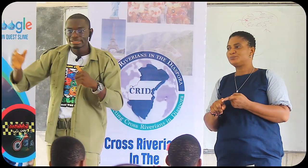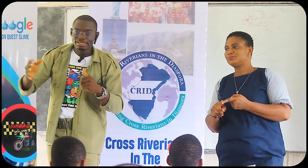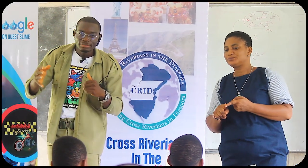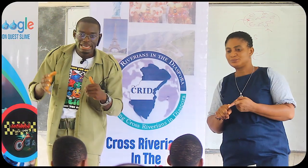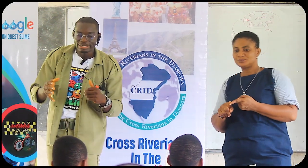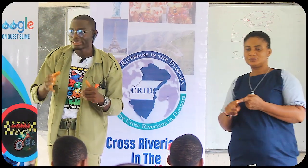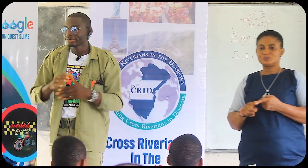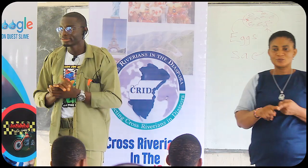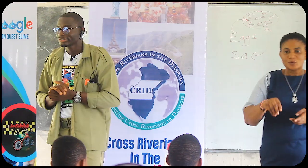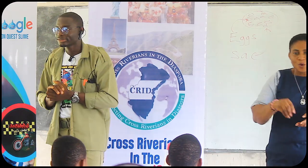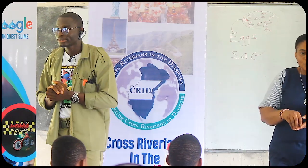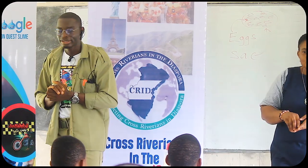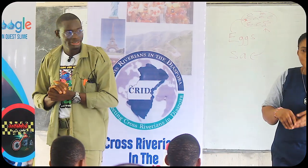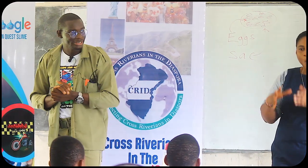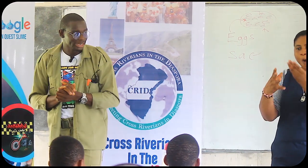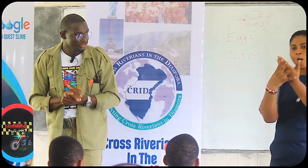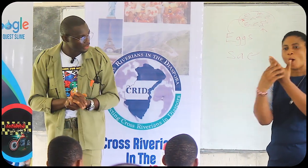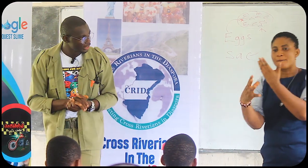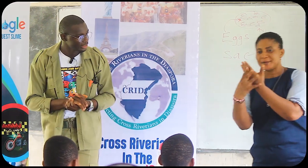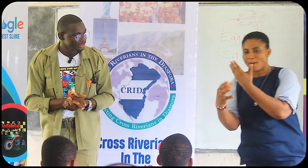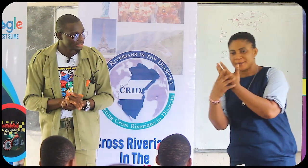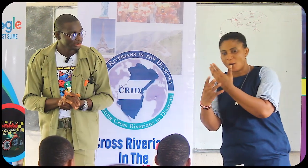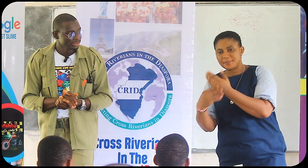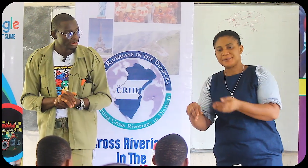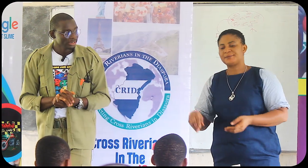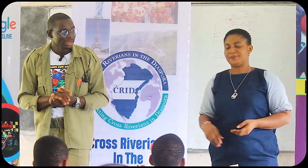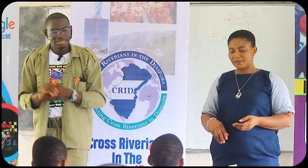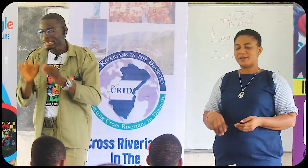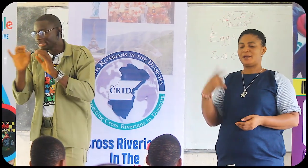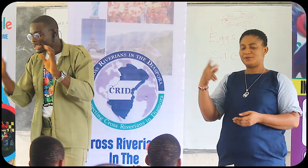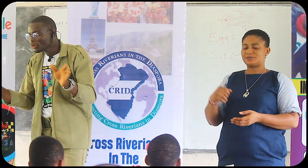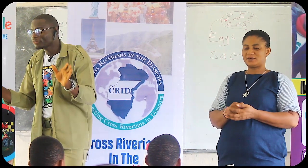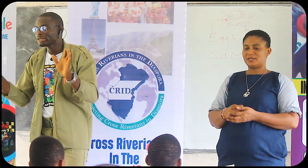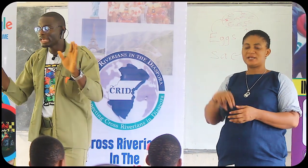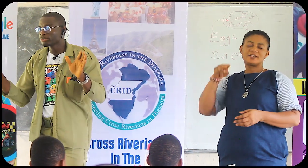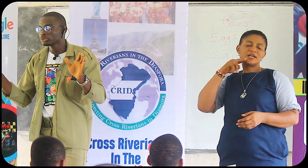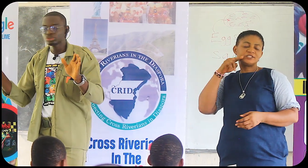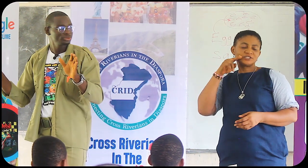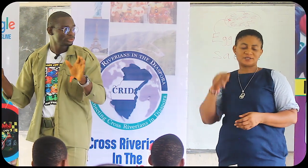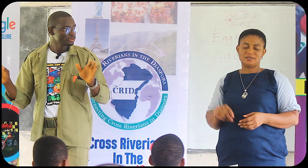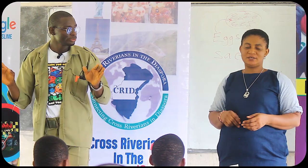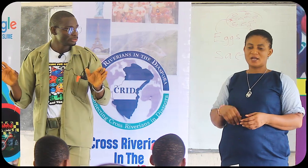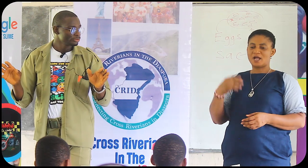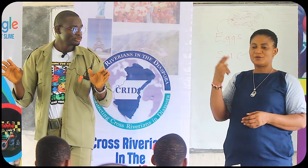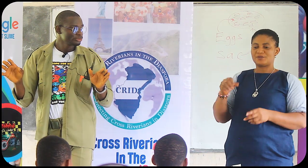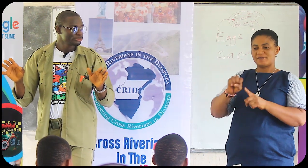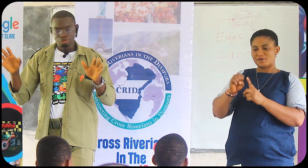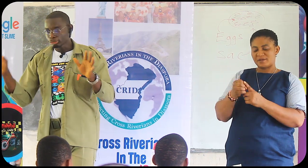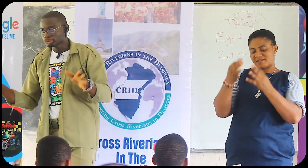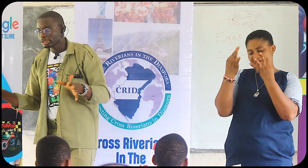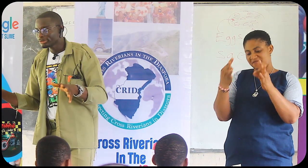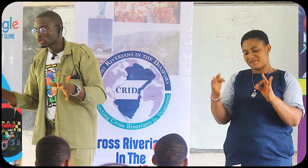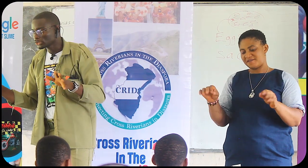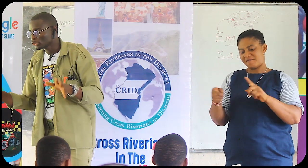accommodate that same technique in Nigeria as an eco-friendly approach